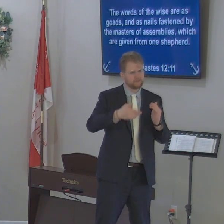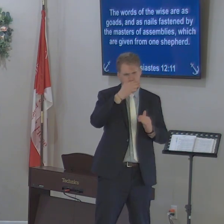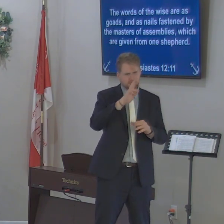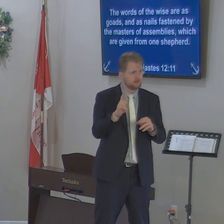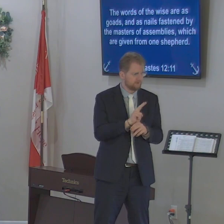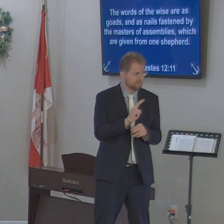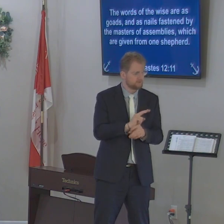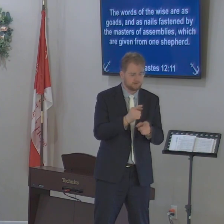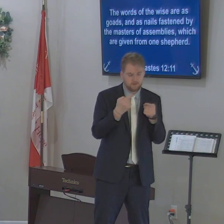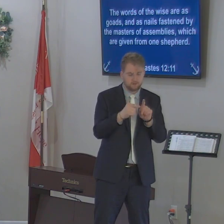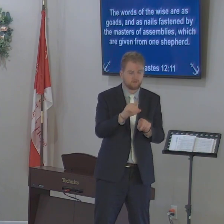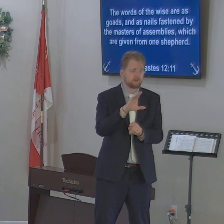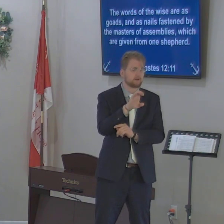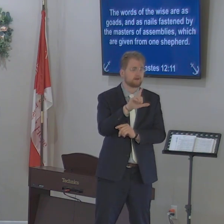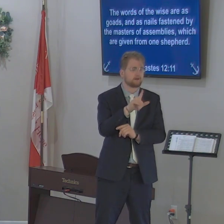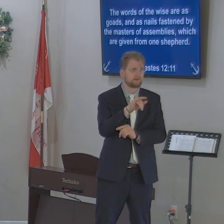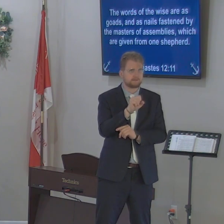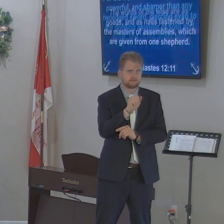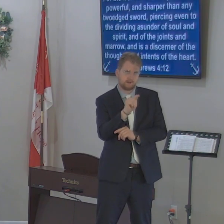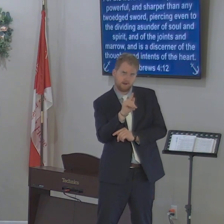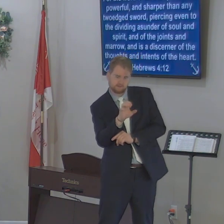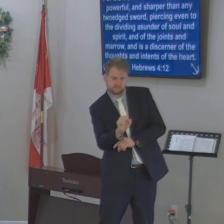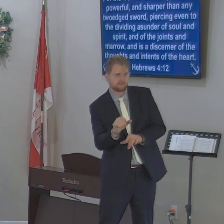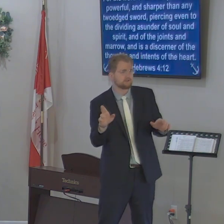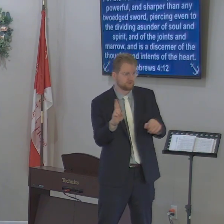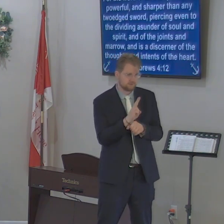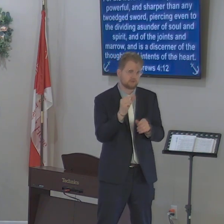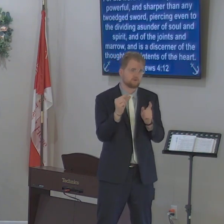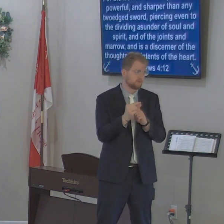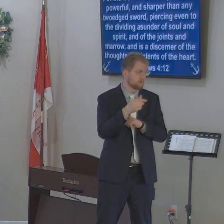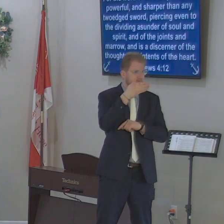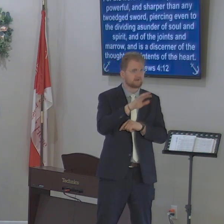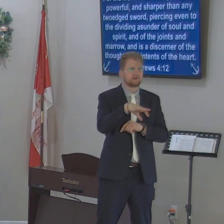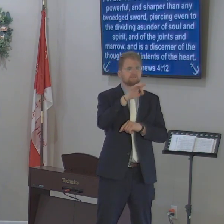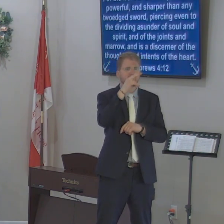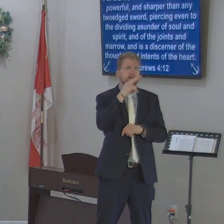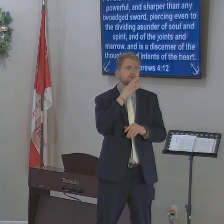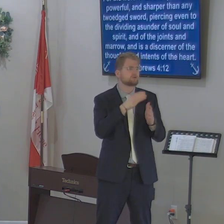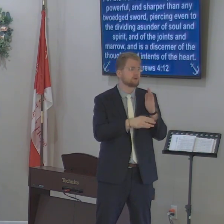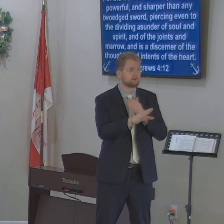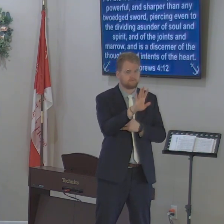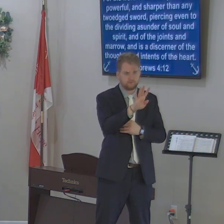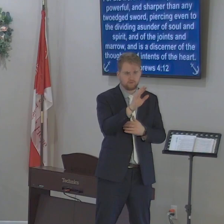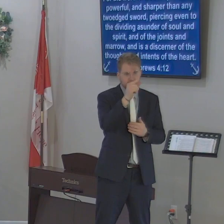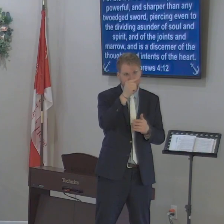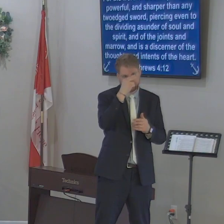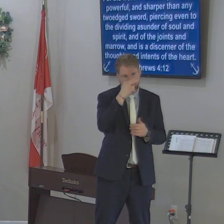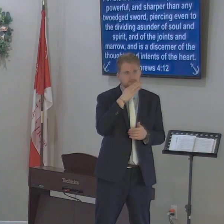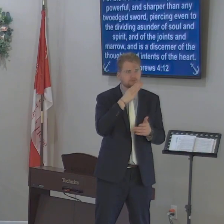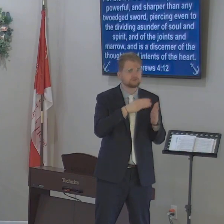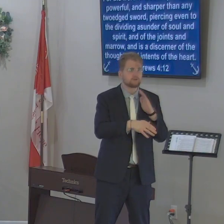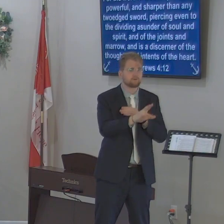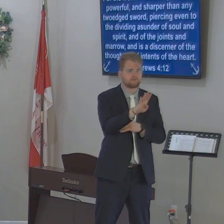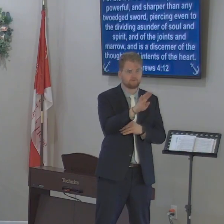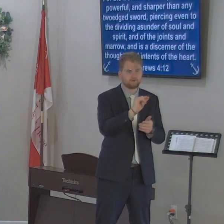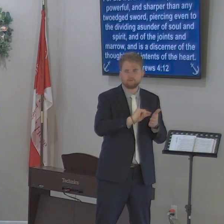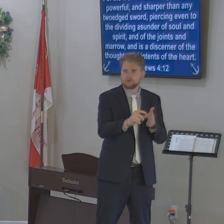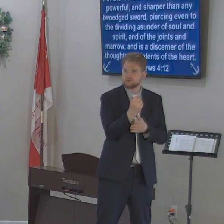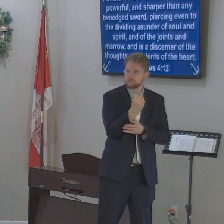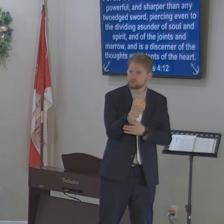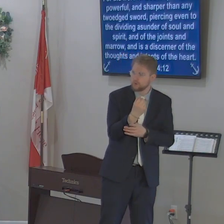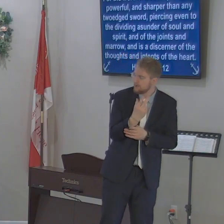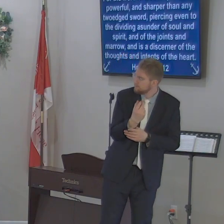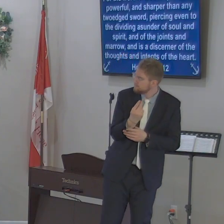Ecclesiastes, he's using the word of God. Look with me in Hebrews chapter 4. Hebrews chapter 4, verse 12. This is where we say we have the